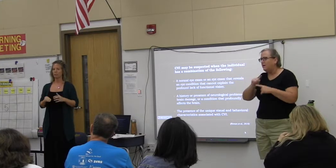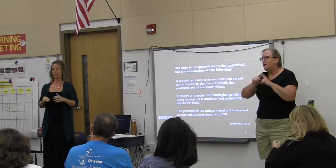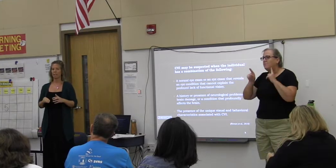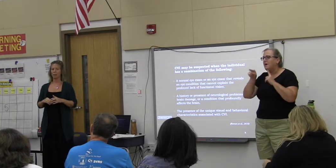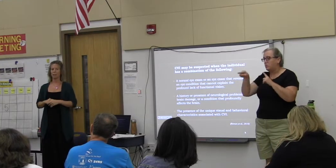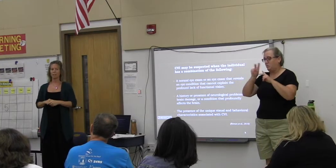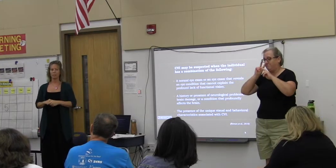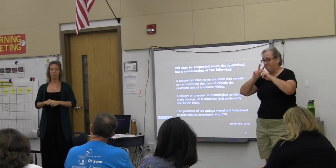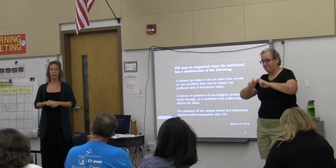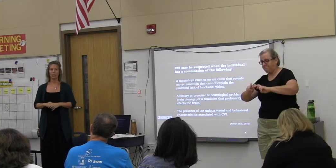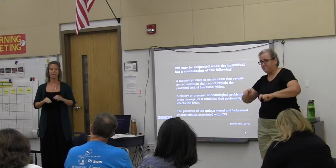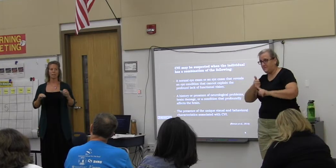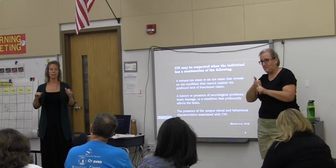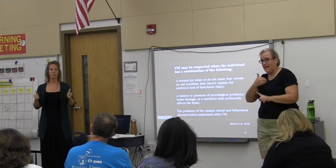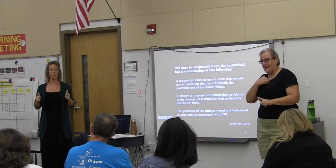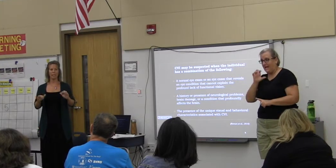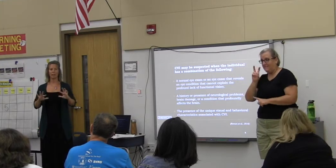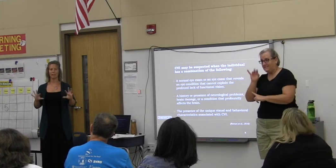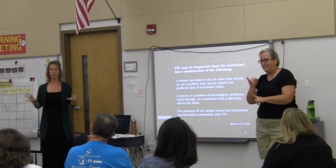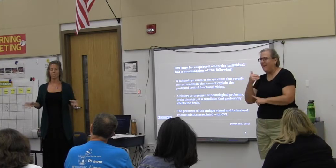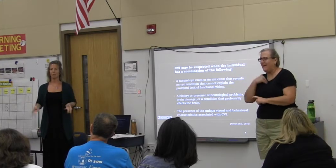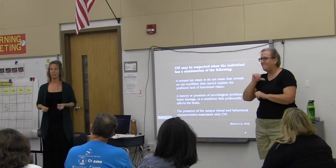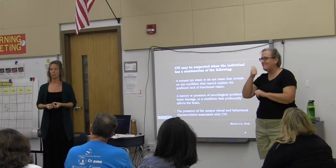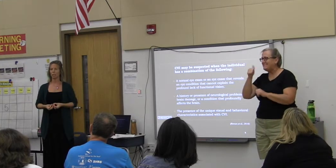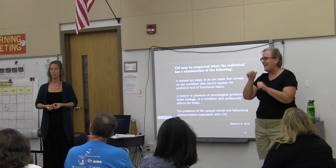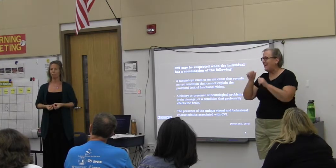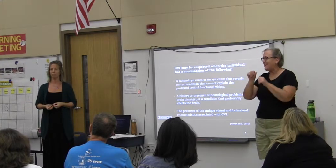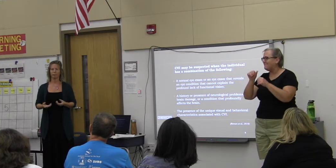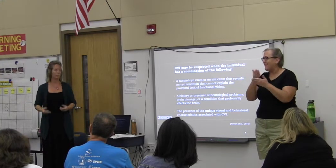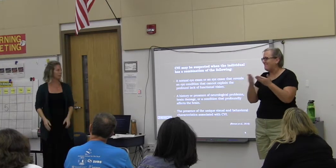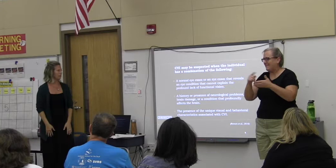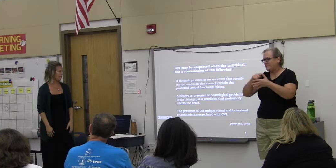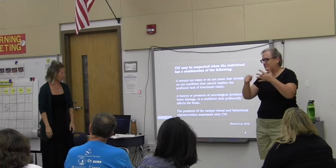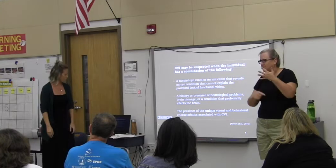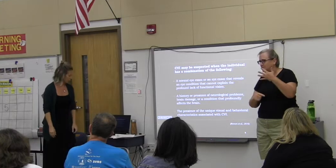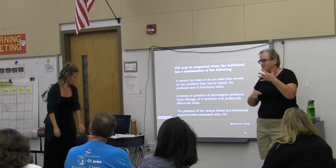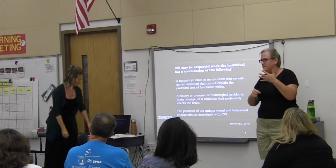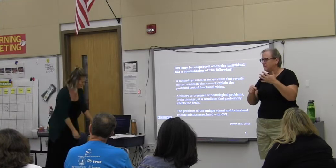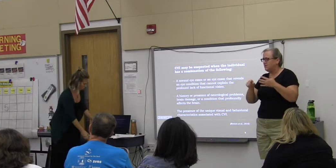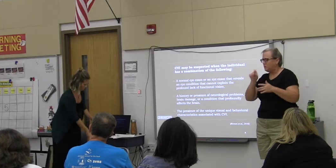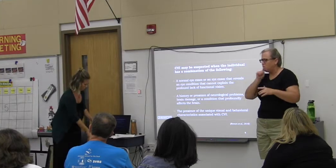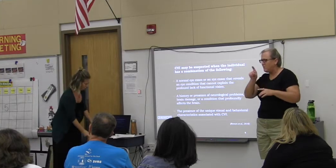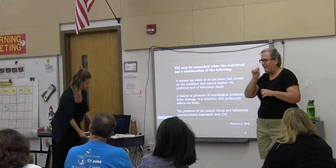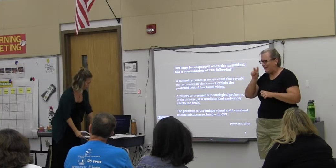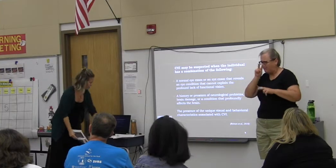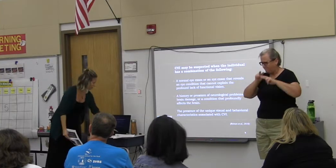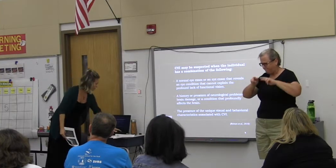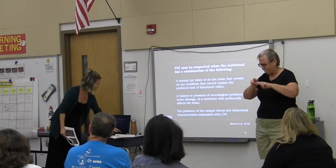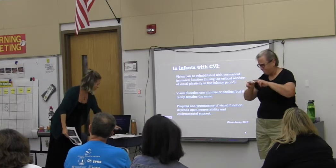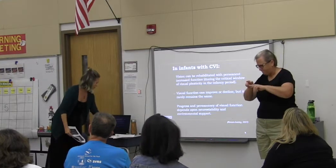when you assess a kiddo who has CVI, there's these 10 areas that you really look at to see if they have